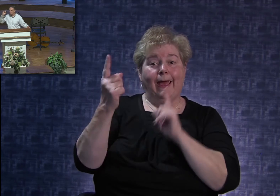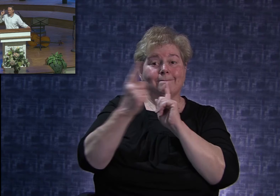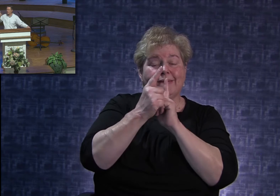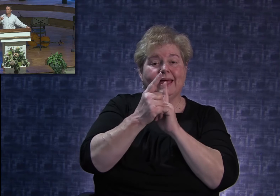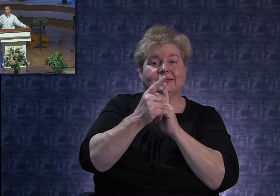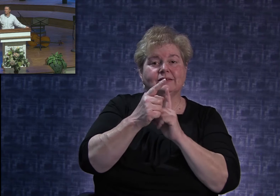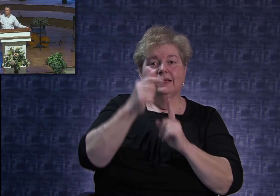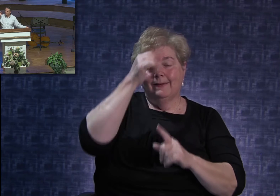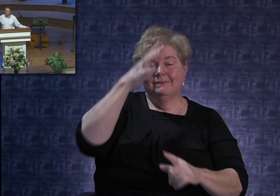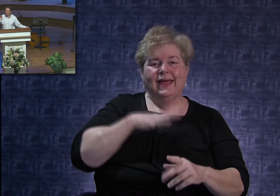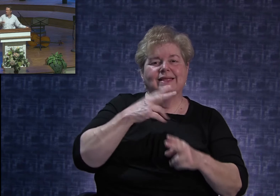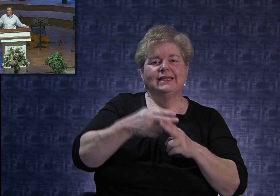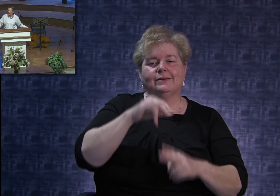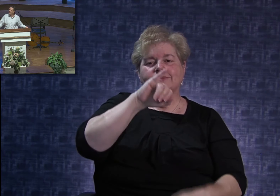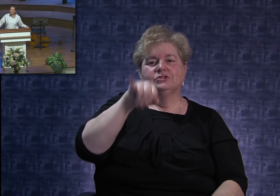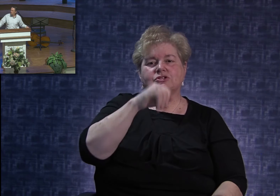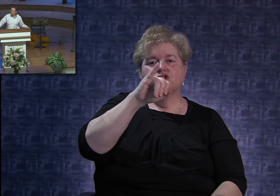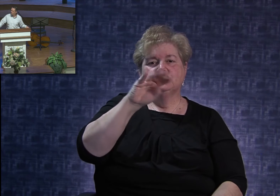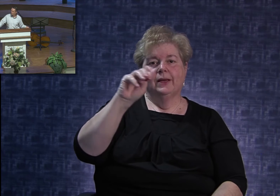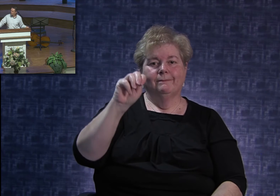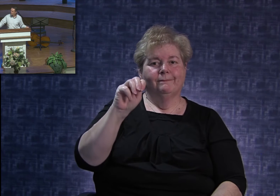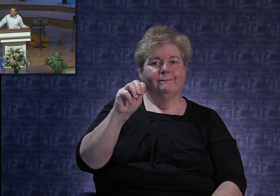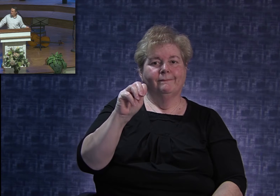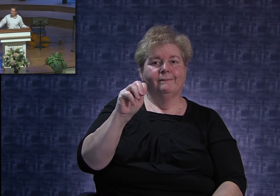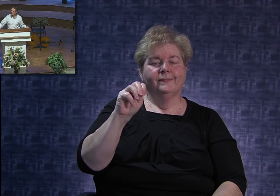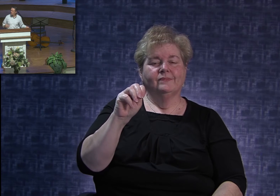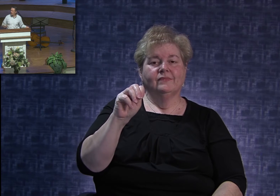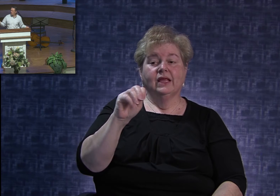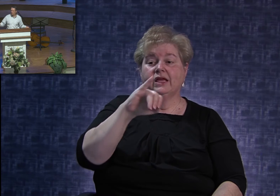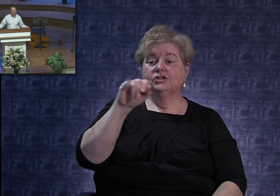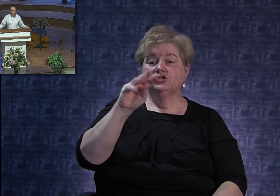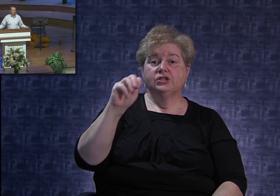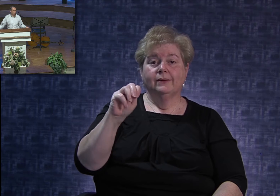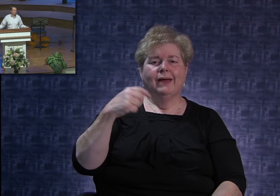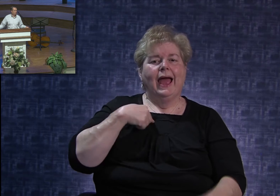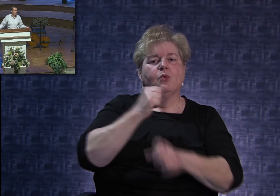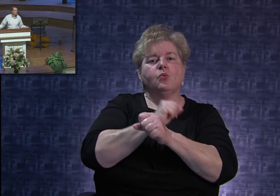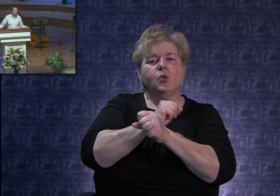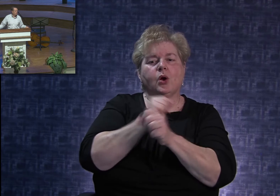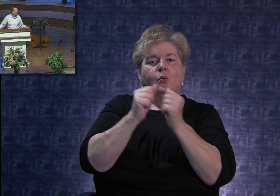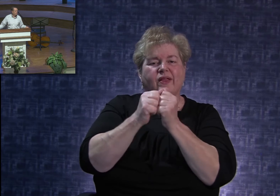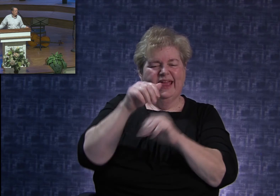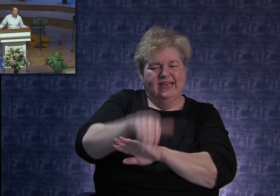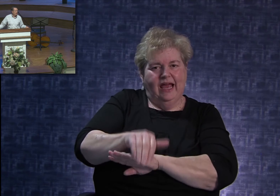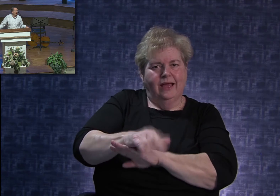way. His name just came to me. I couldn't remember his name until right this moment. Jim. Jim was a guy I worked night shift with for